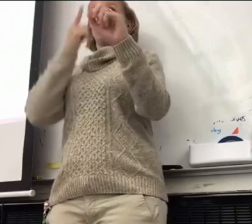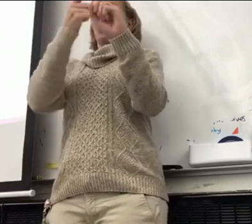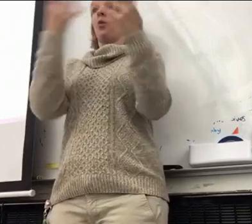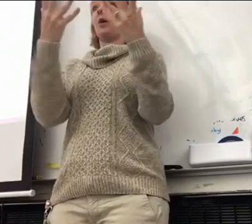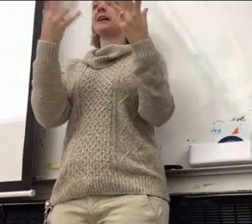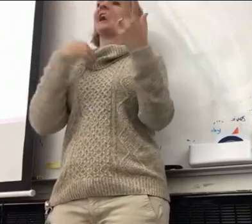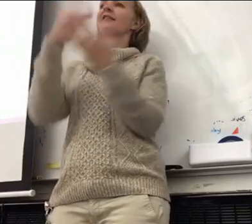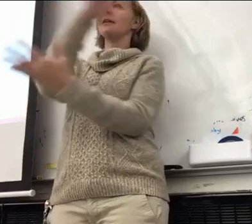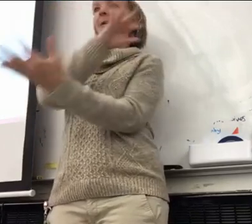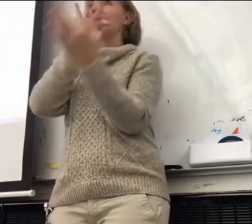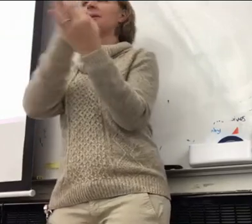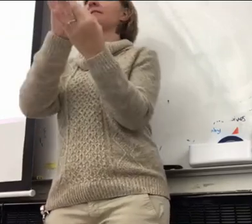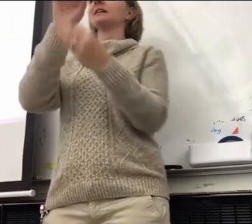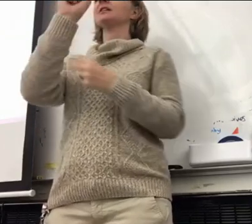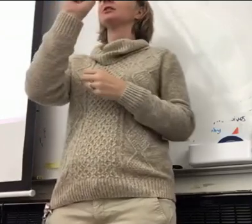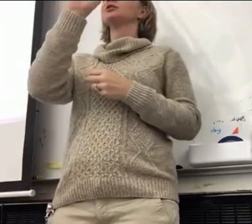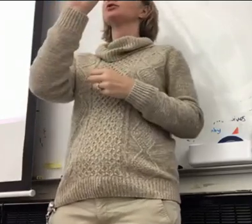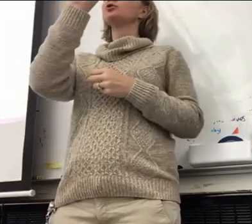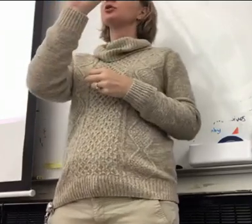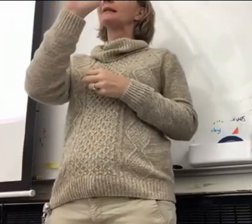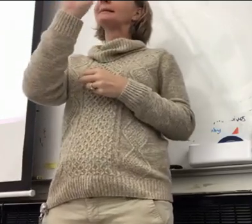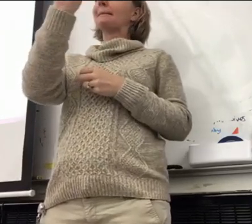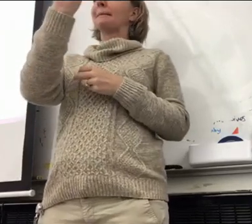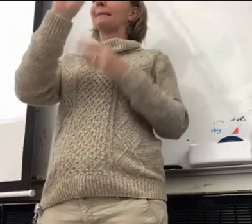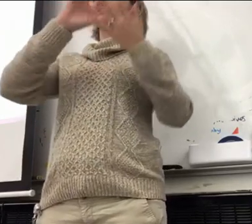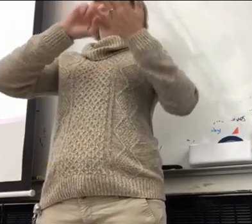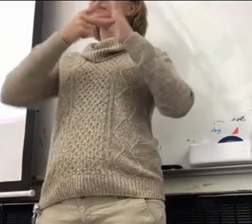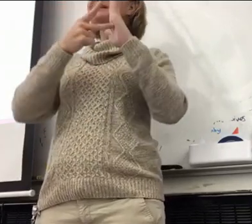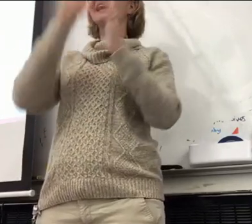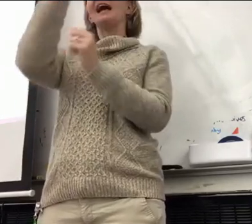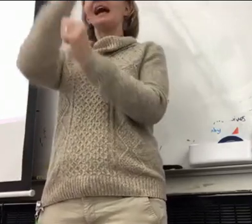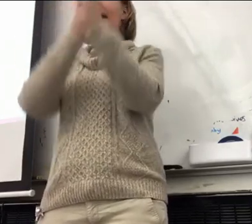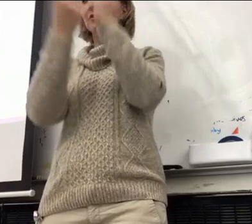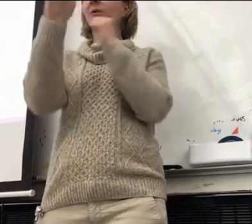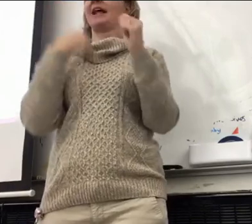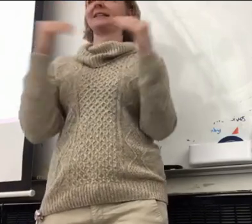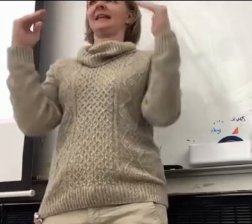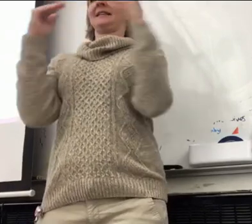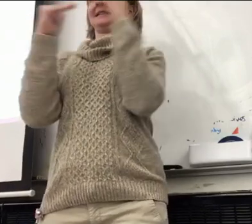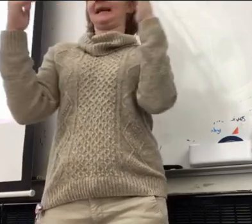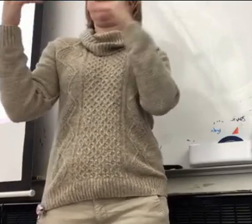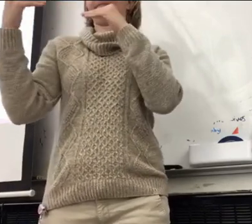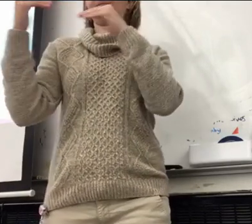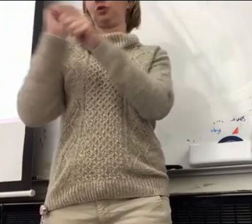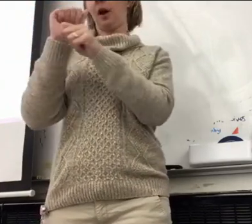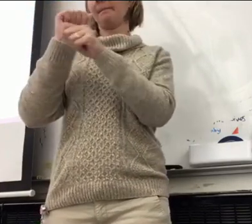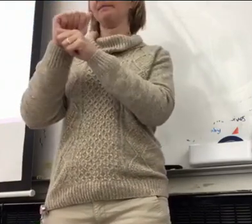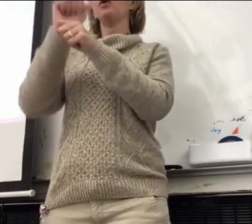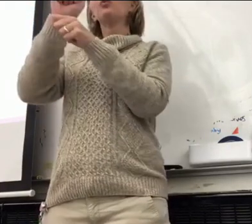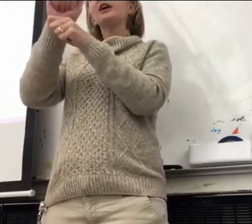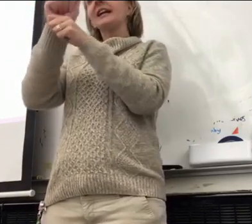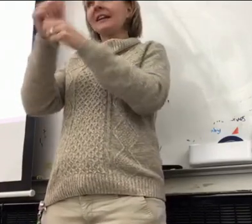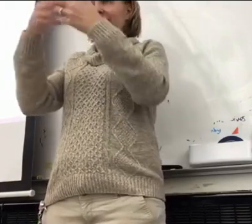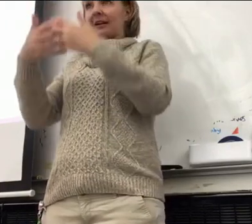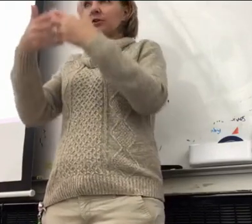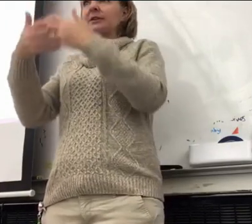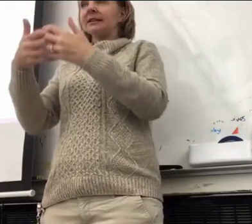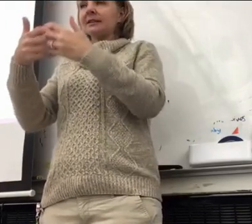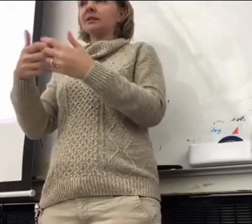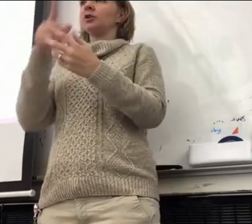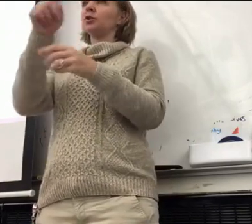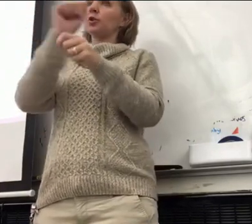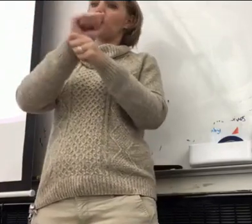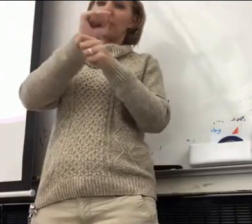have perfect socialism. What that means, everybody there has the same job, which is working in factories that you can see right here. You work